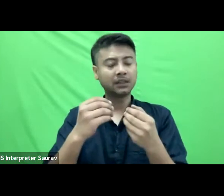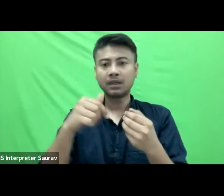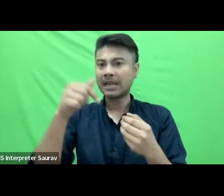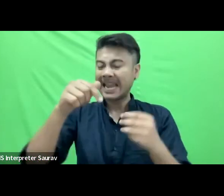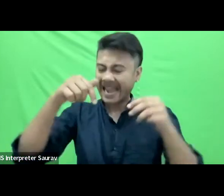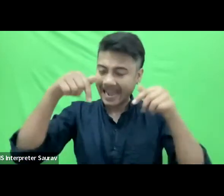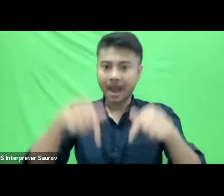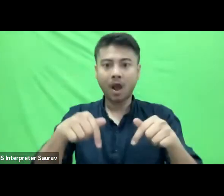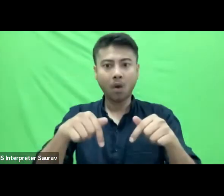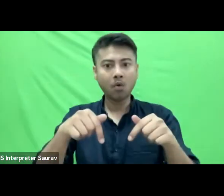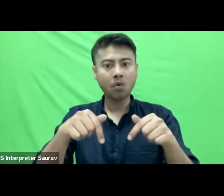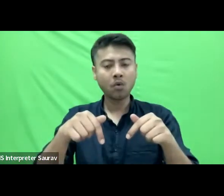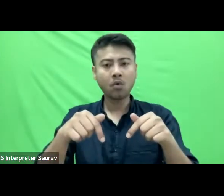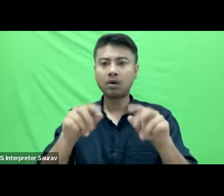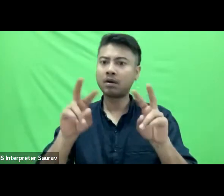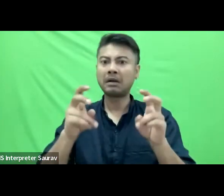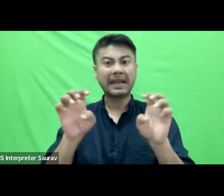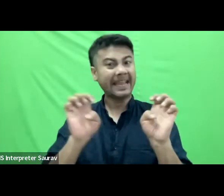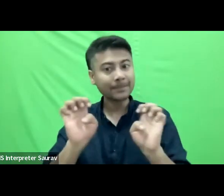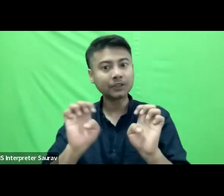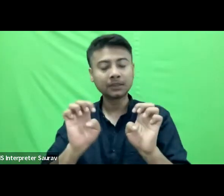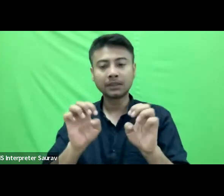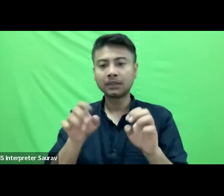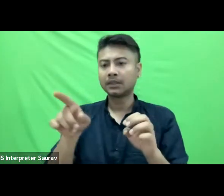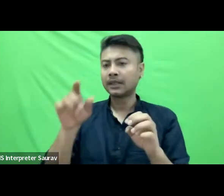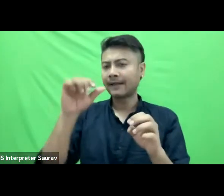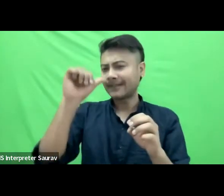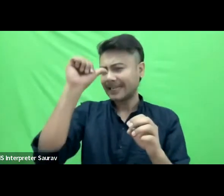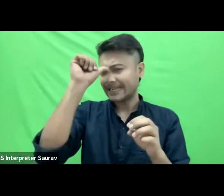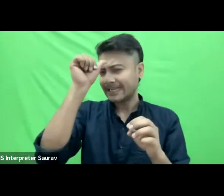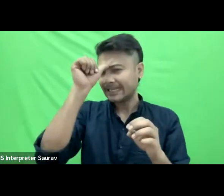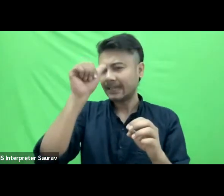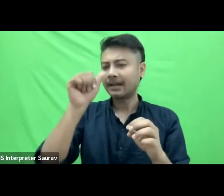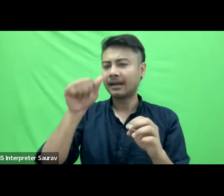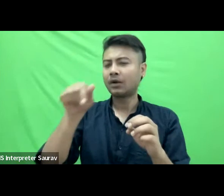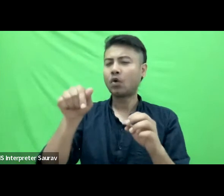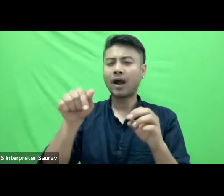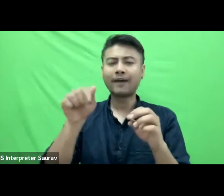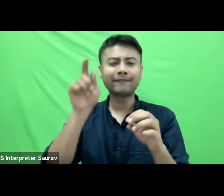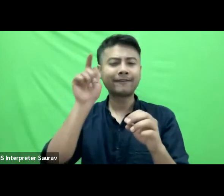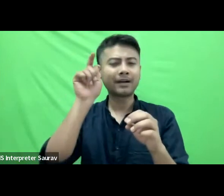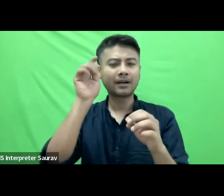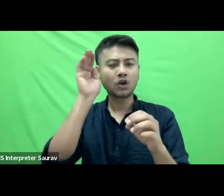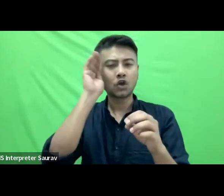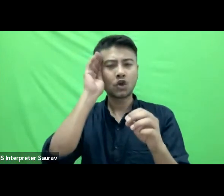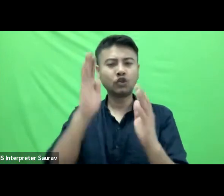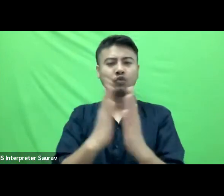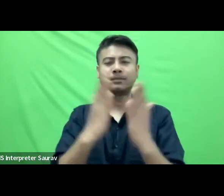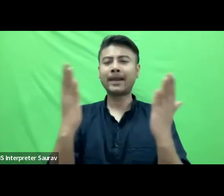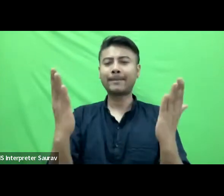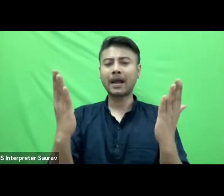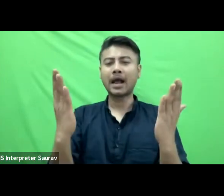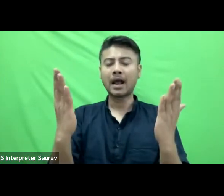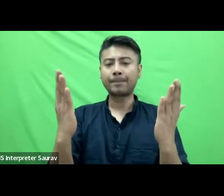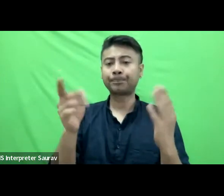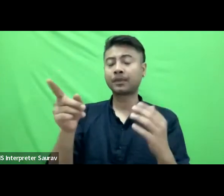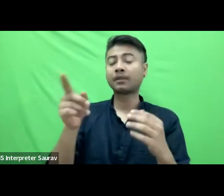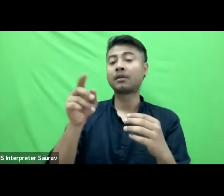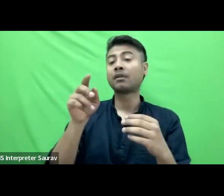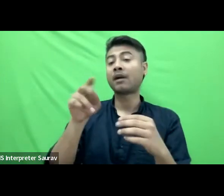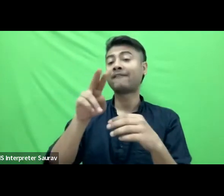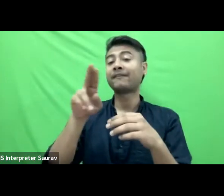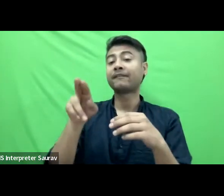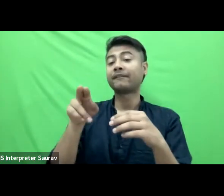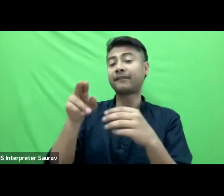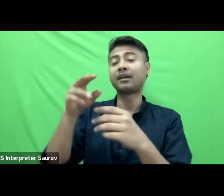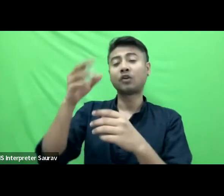an op-ed in the Indian Express newspaper just yesterday, in fact, together with the National Institute of Urban Affairs, focusing